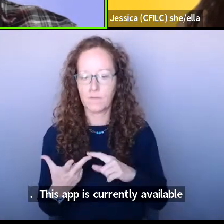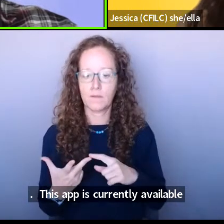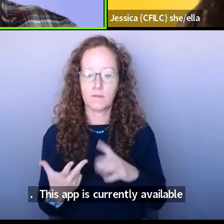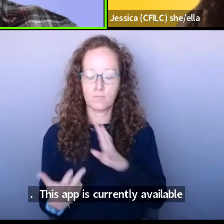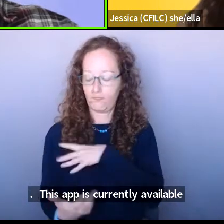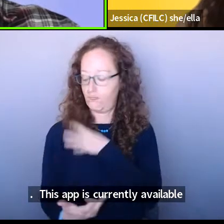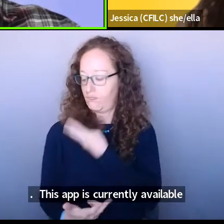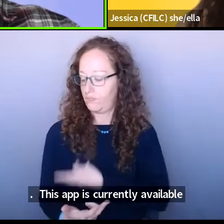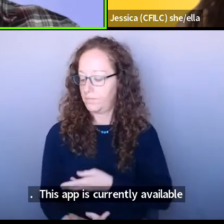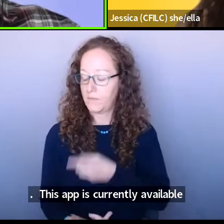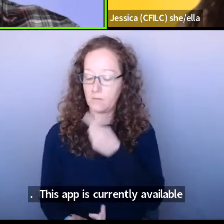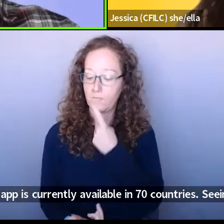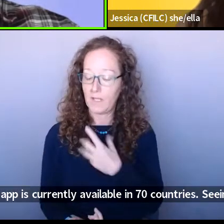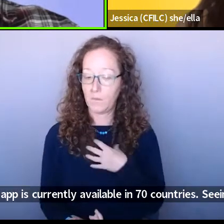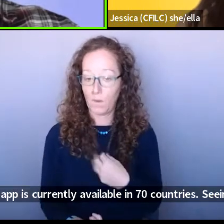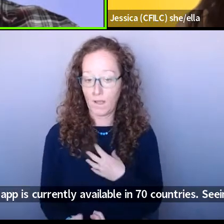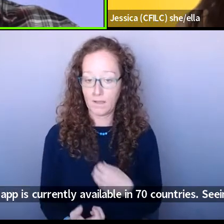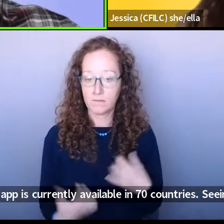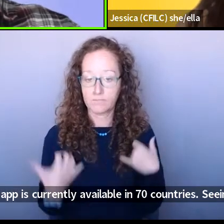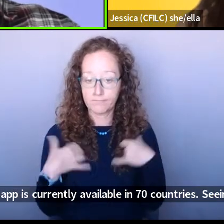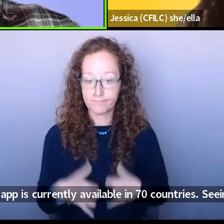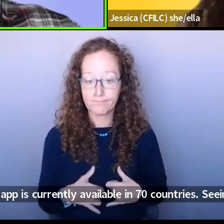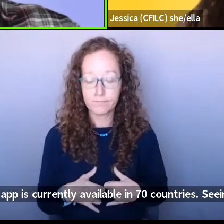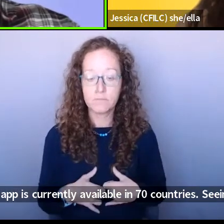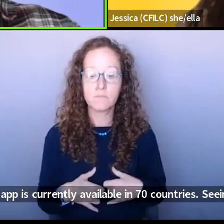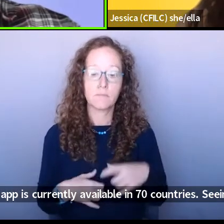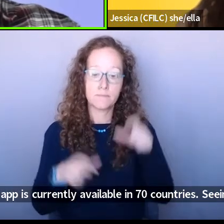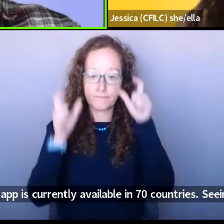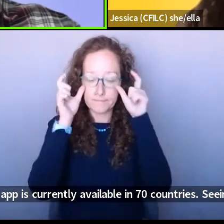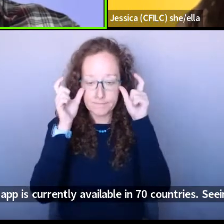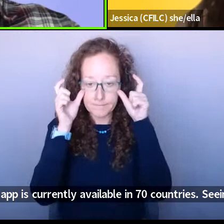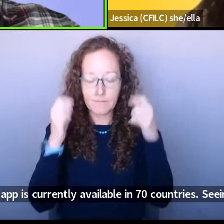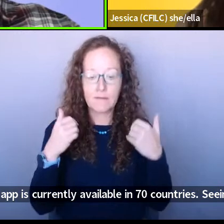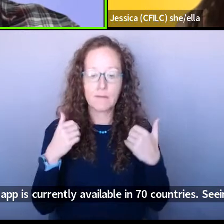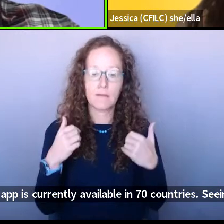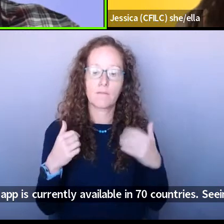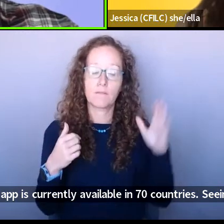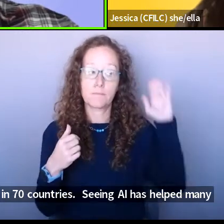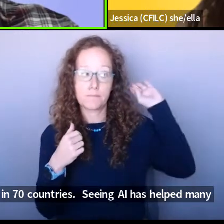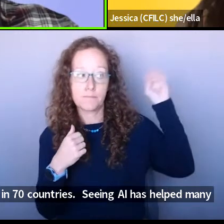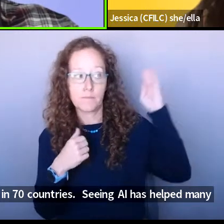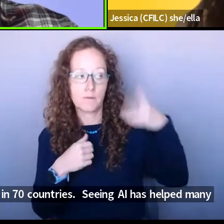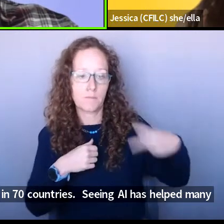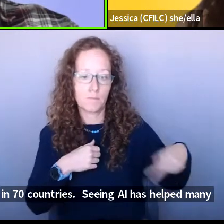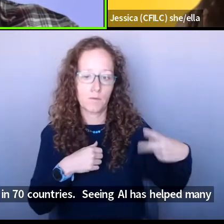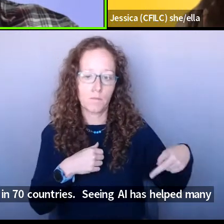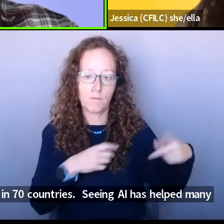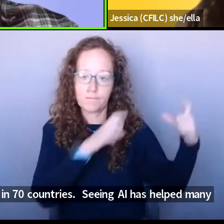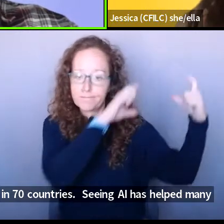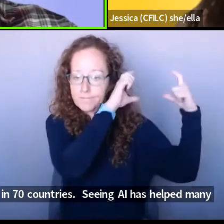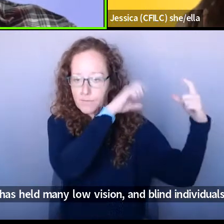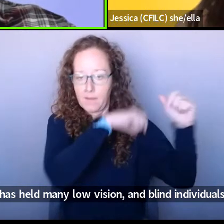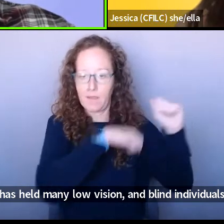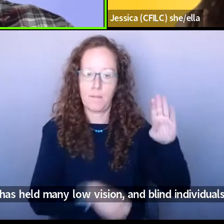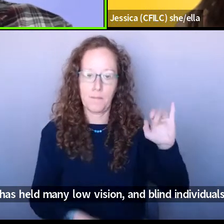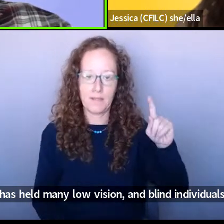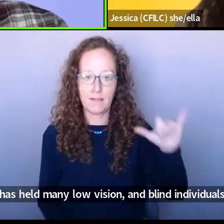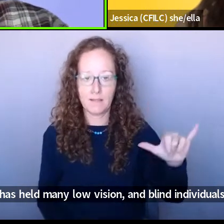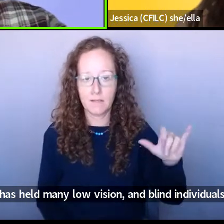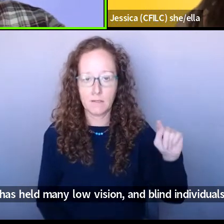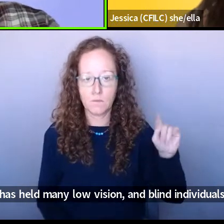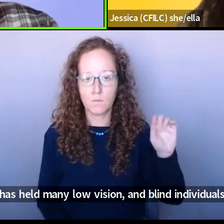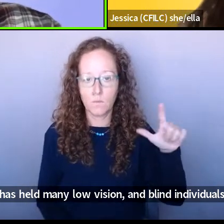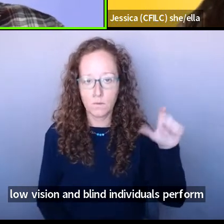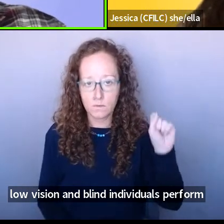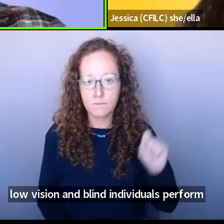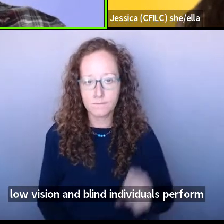flannel shirt, and I have my glasses on. I am in front of a purple background with the Ability Tools logo on the upper